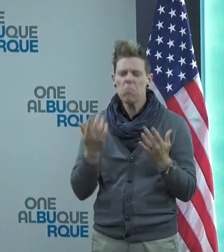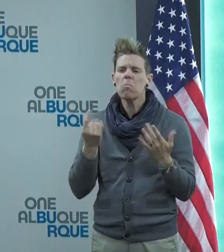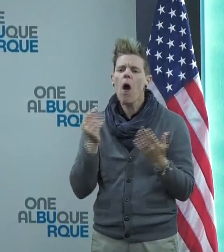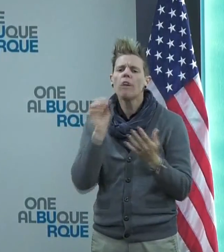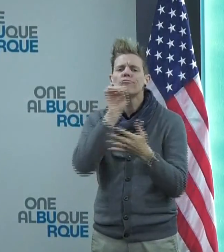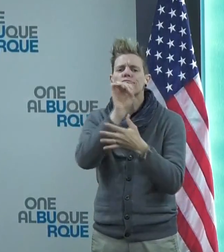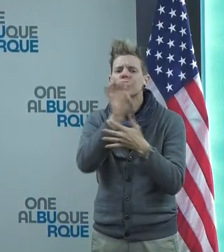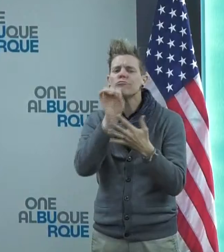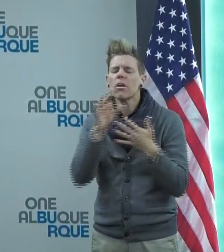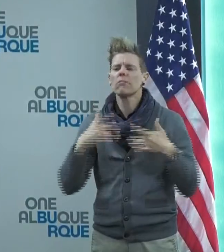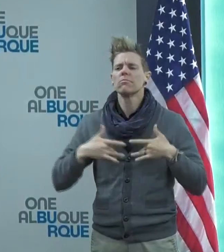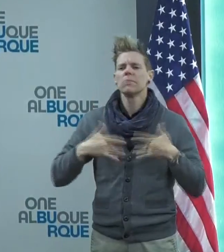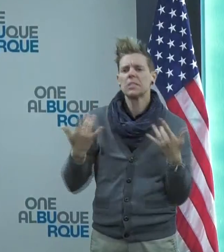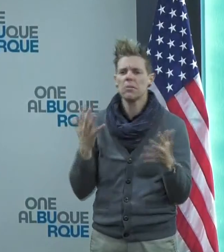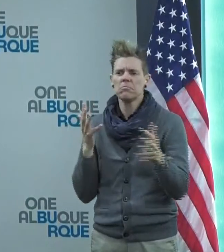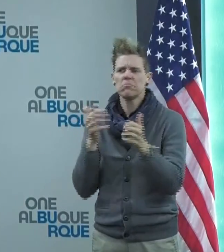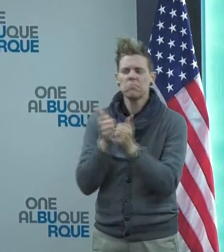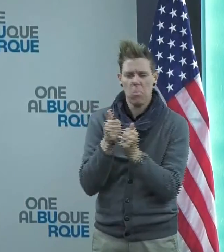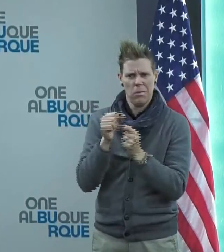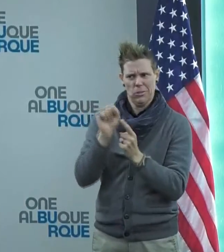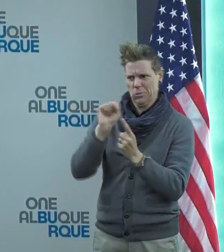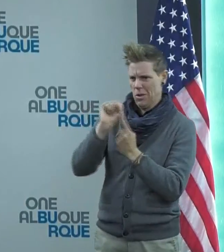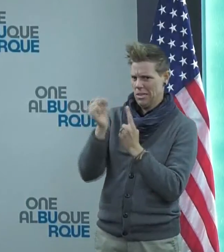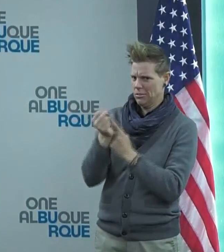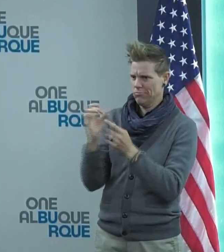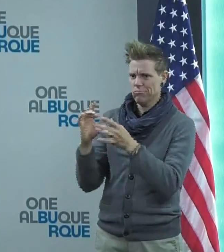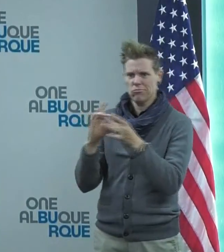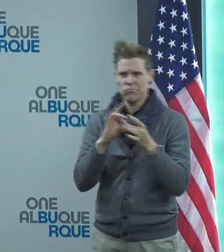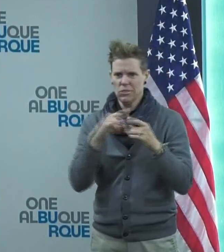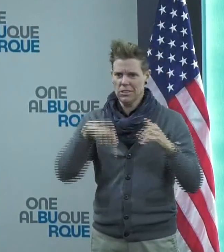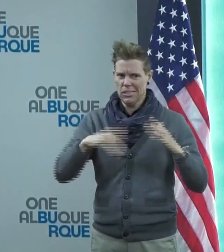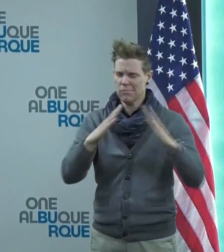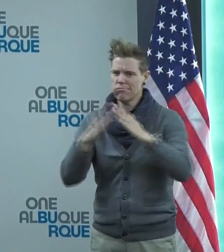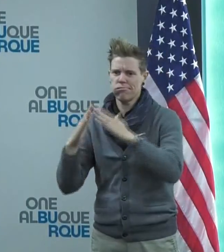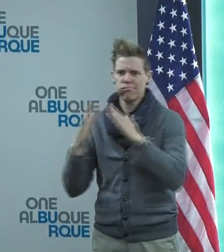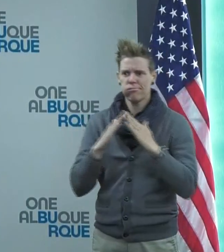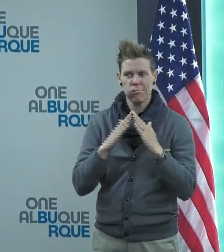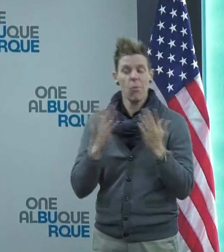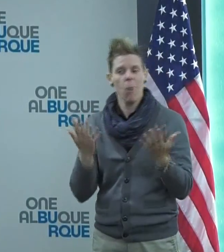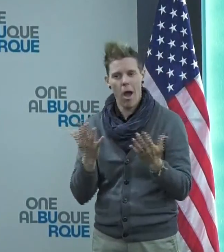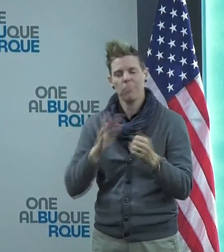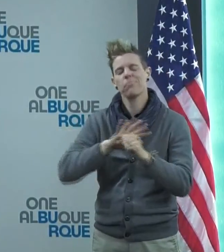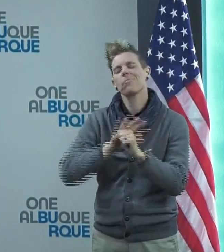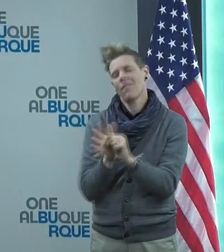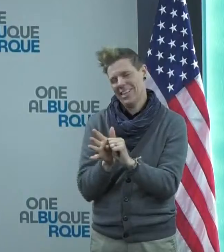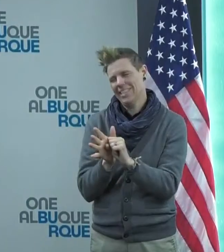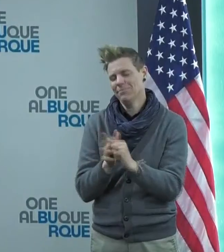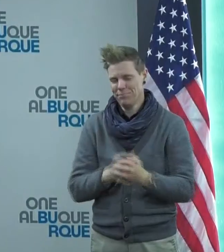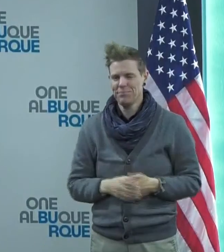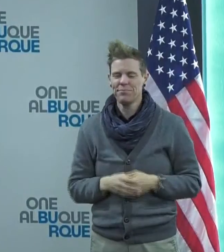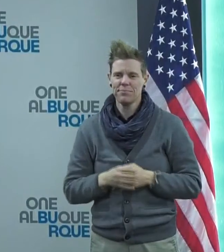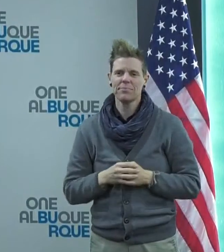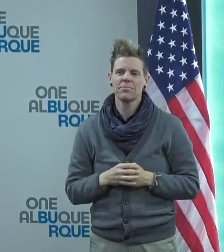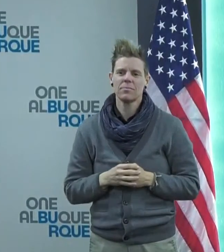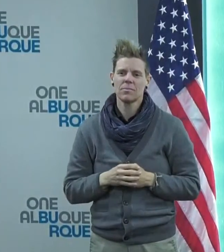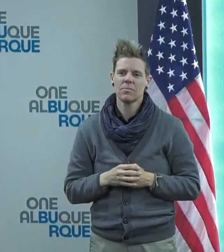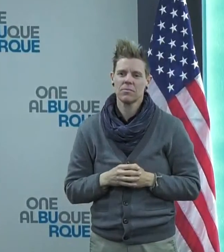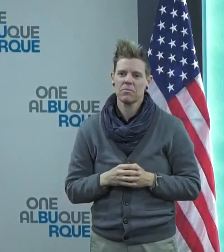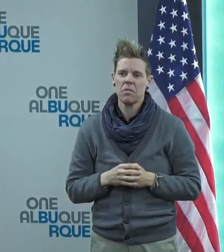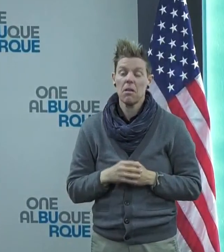the situation in the metro area with respect to COVID and maybe a couple other issues that might come